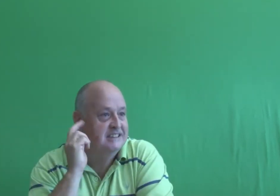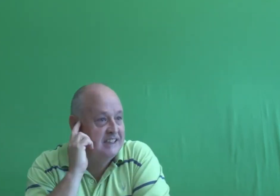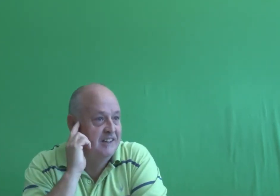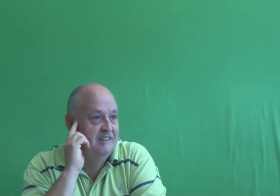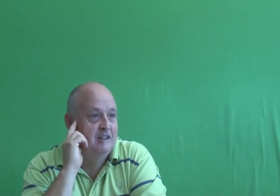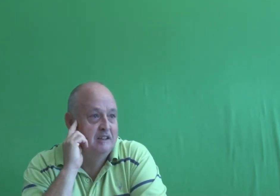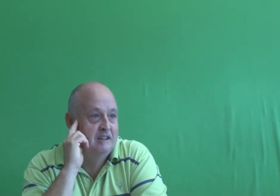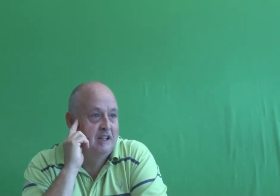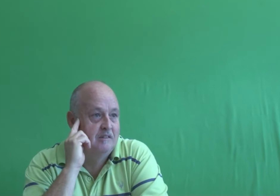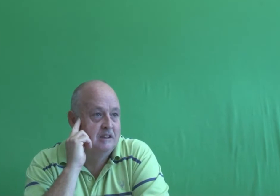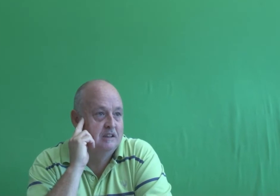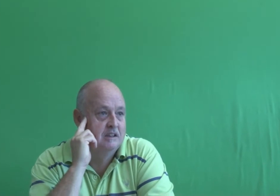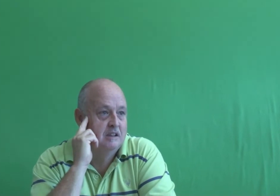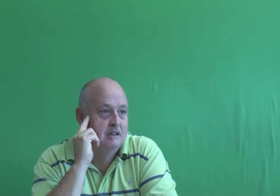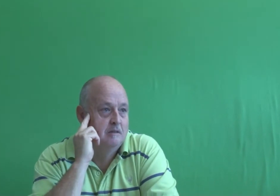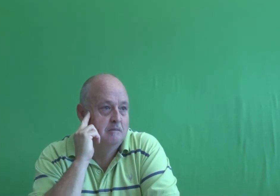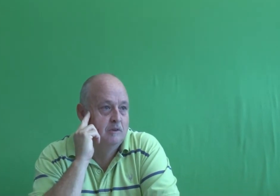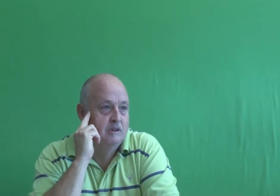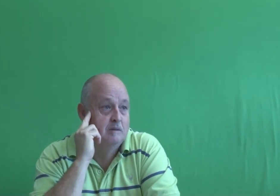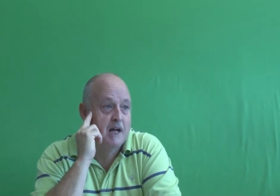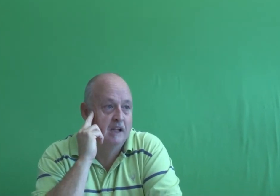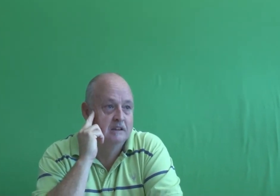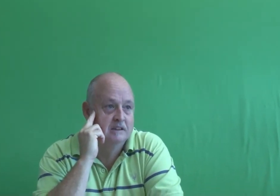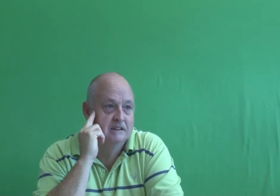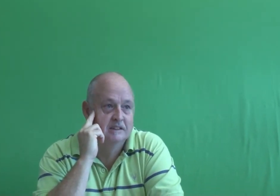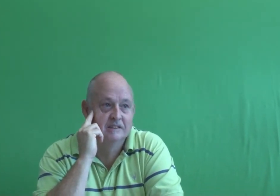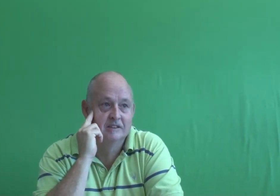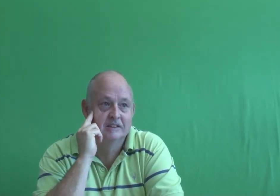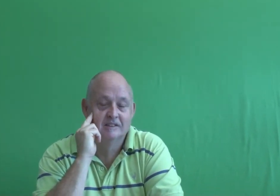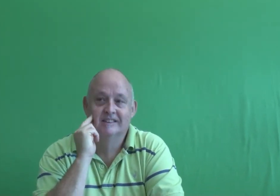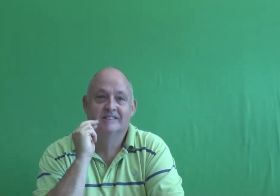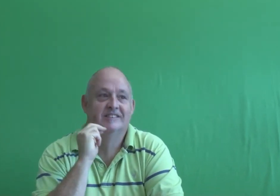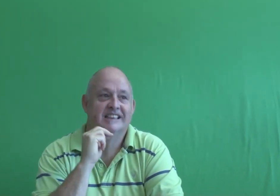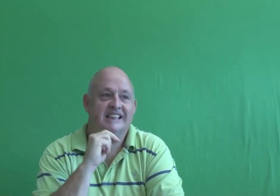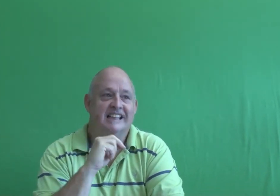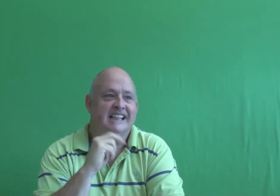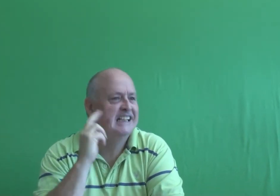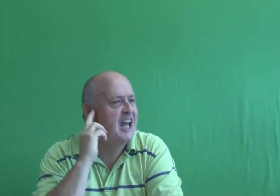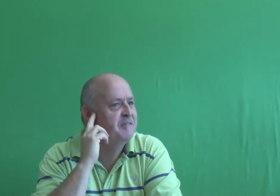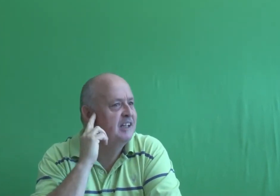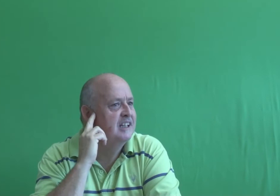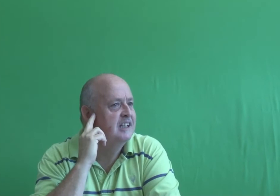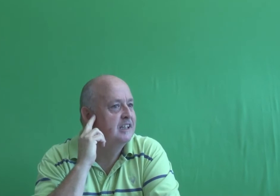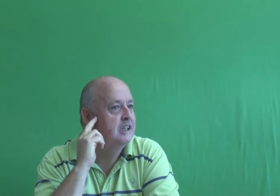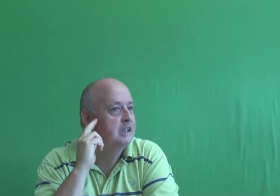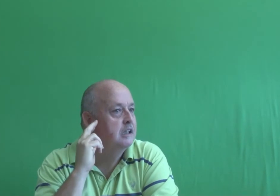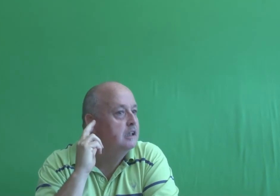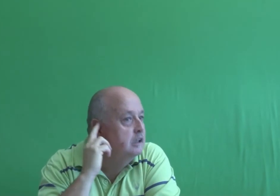about heavy things, how they hurt his back, but not really connected to his deafness.